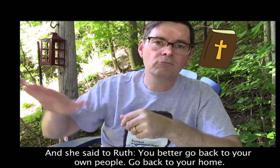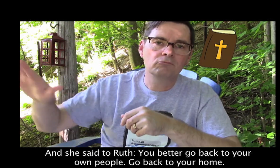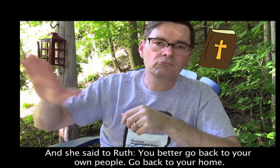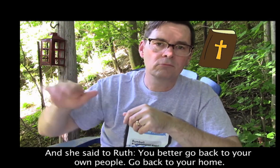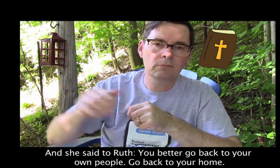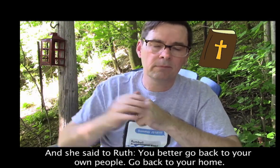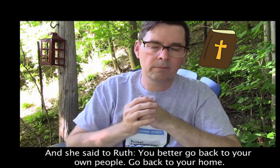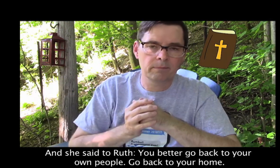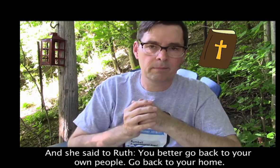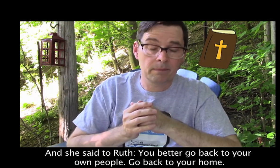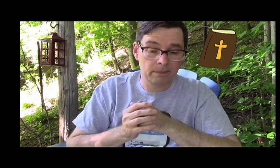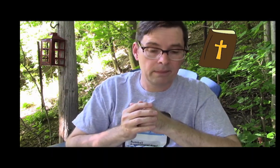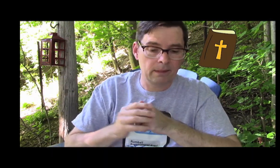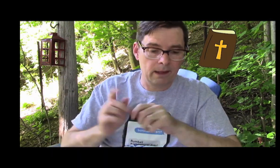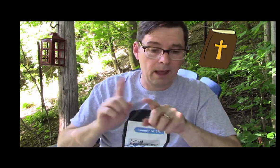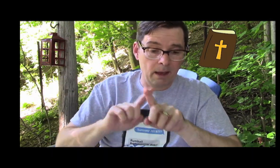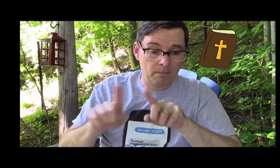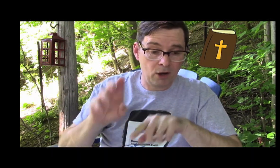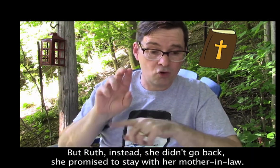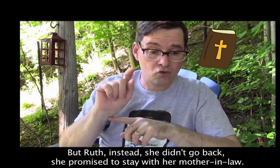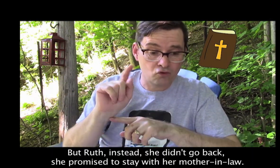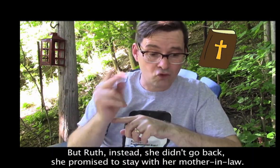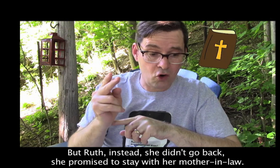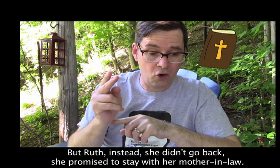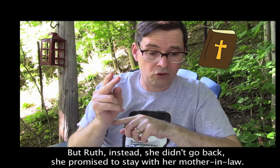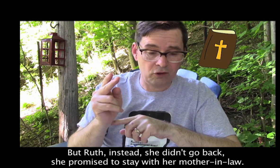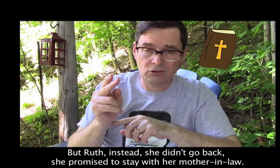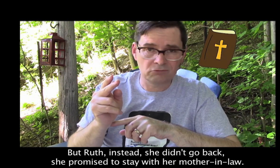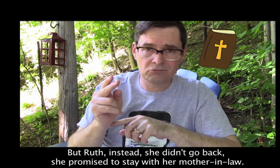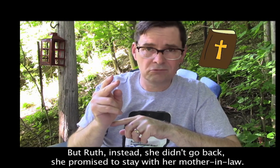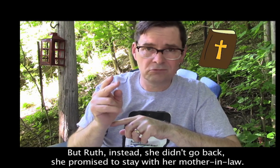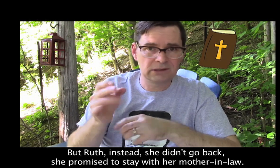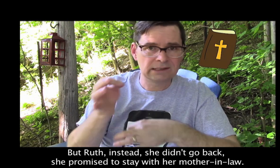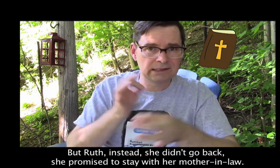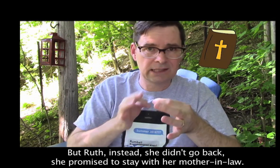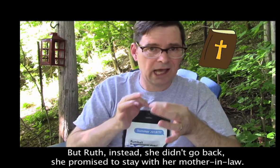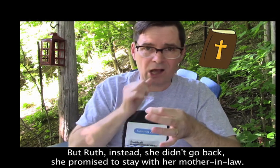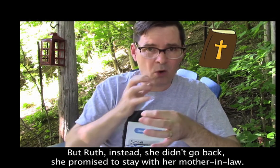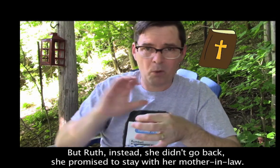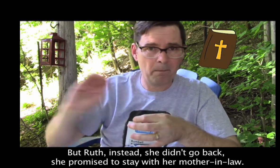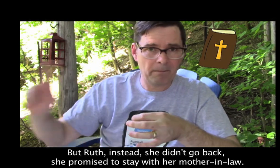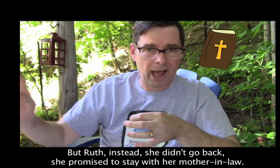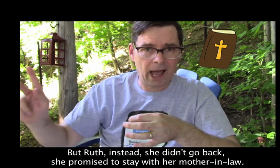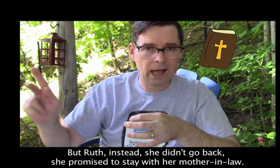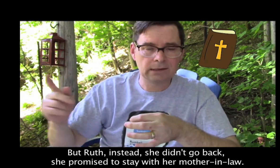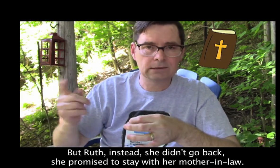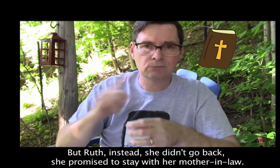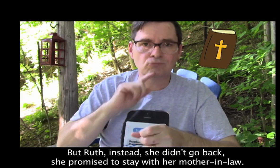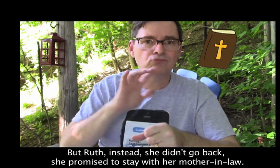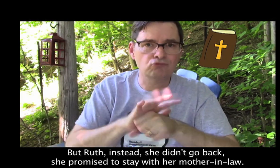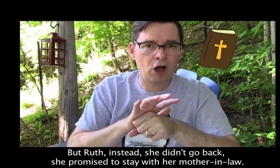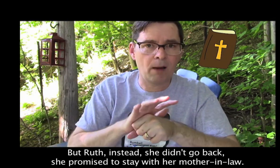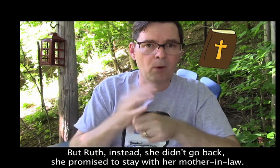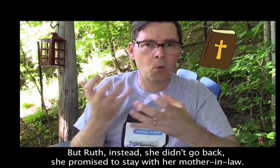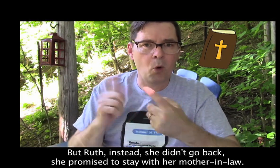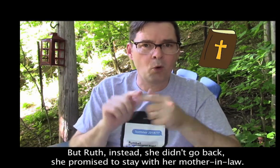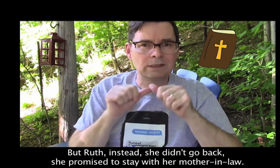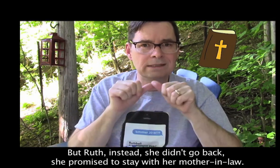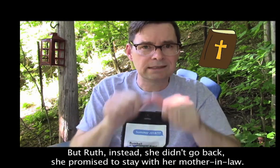your homeland." But Ruth, instead, she didn't go back. She promised she wanted